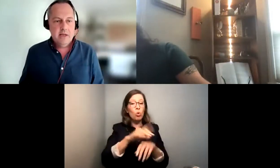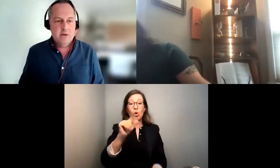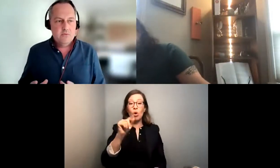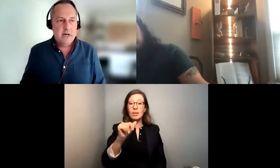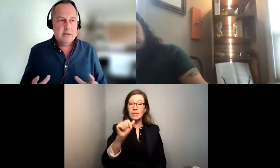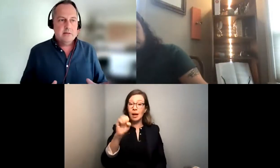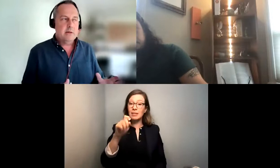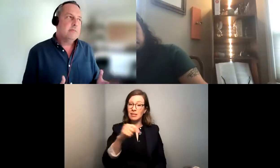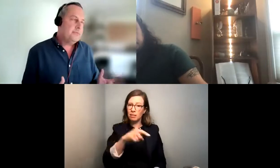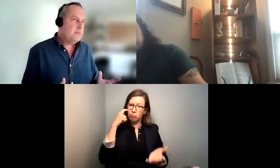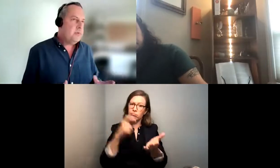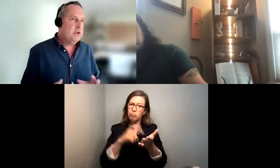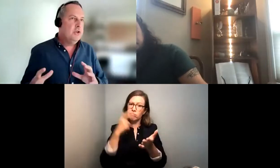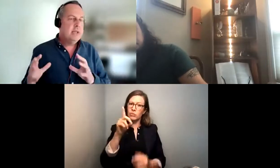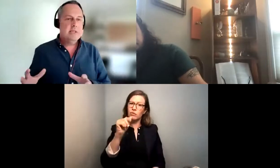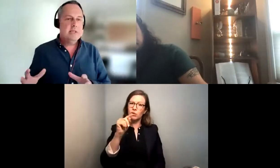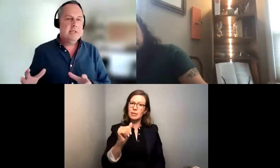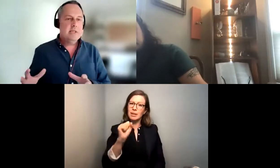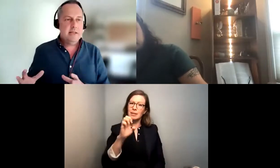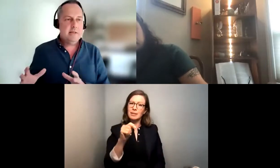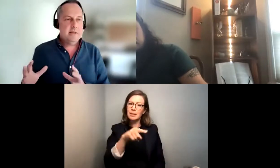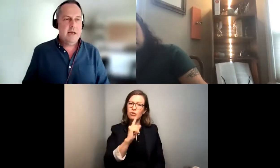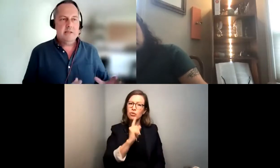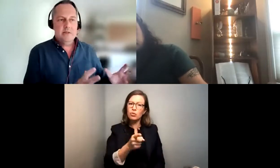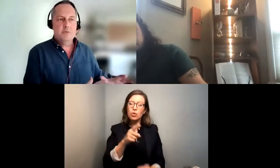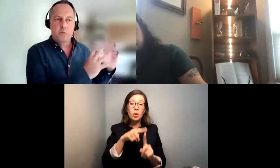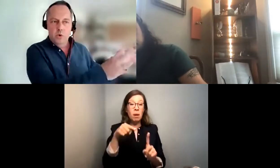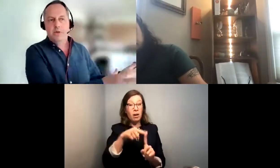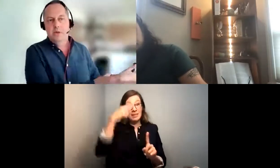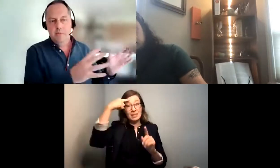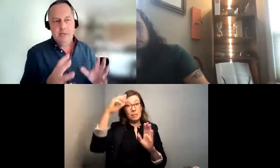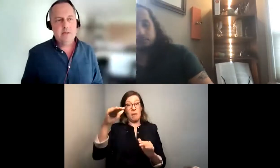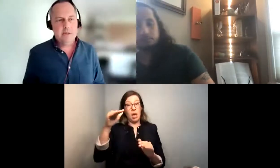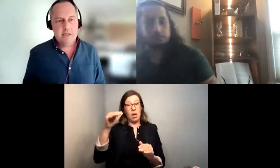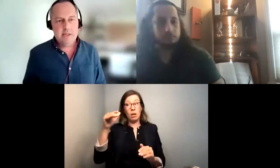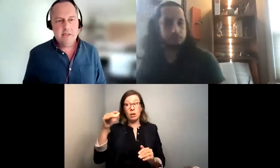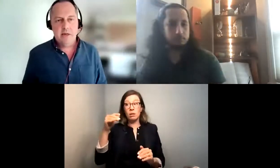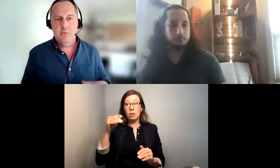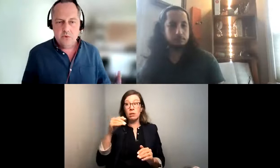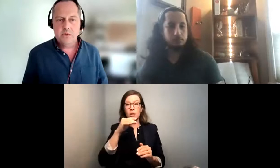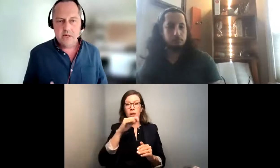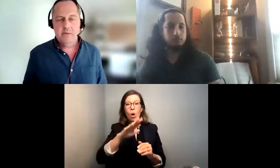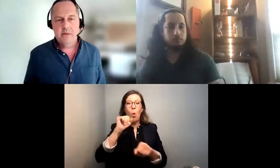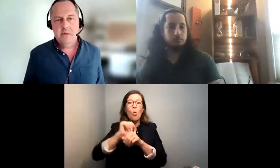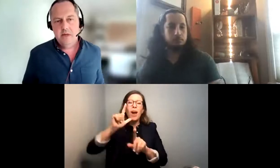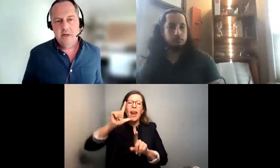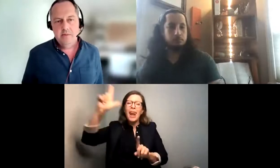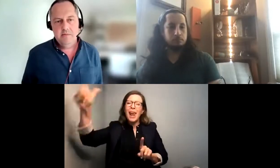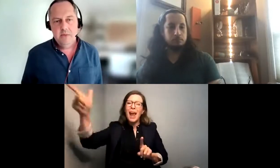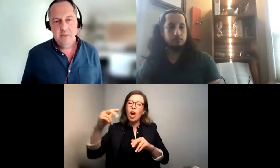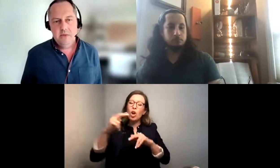necessarily right. You should expect that work that then builds on that data set would also,